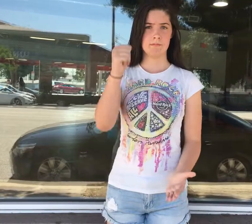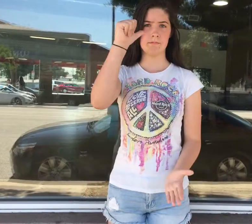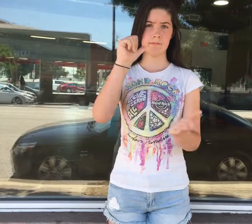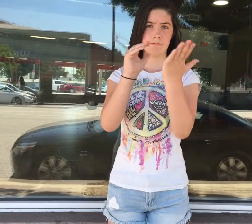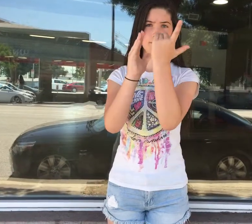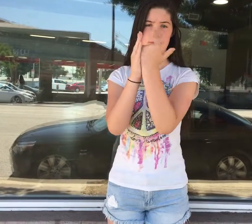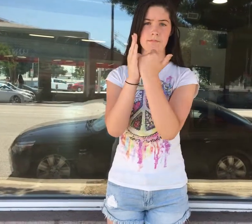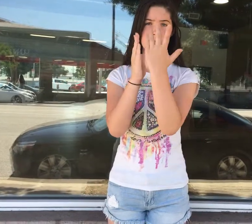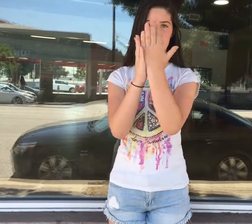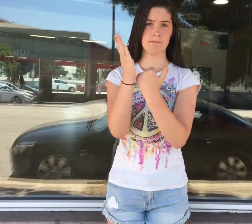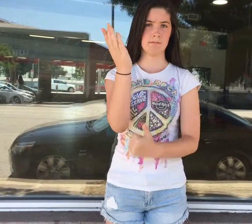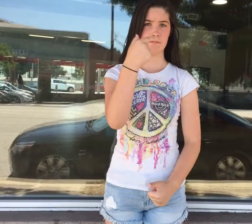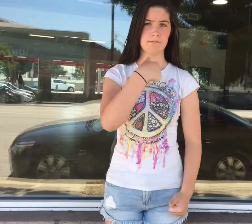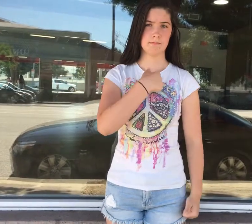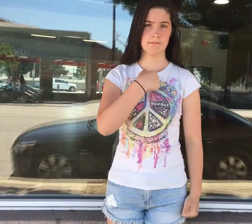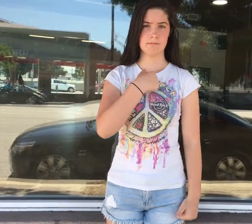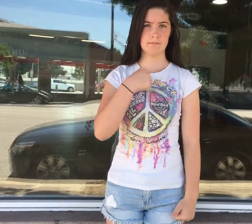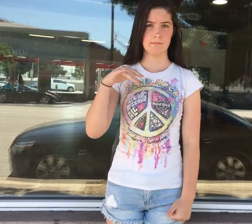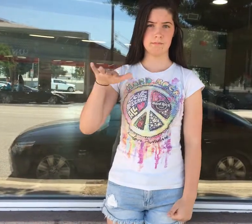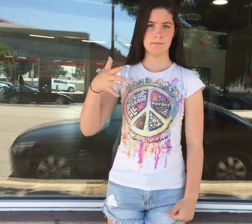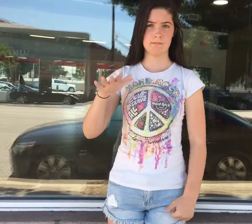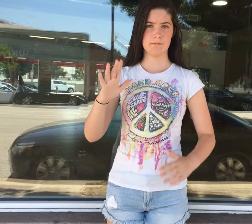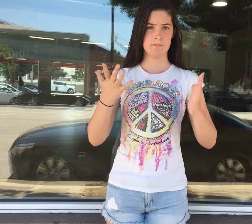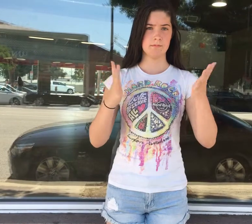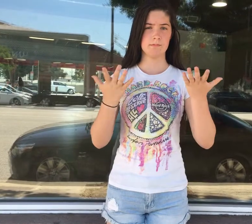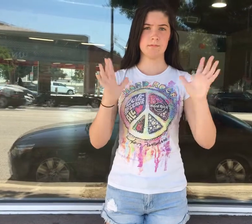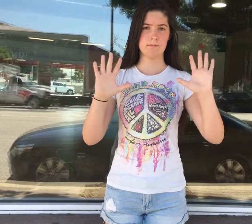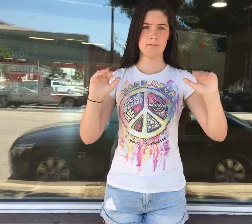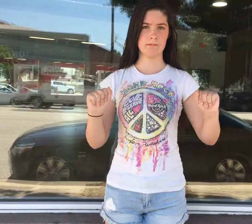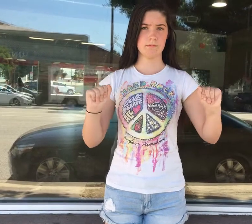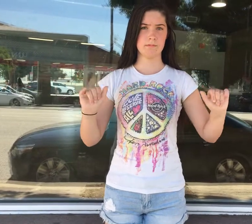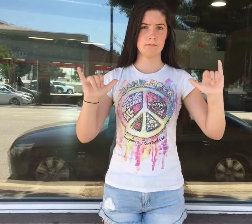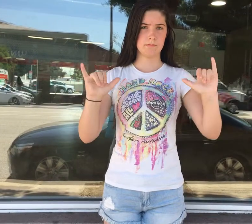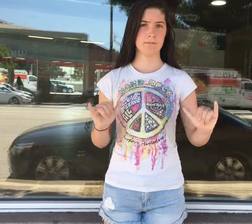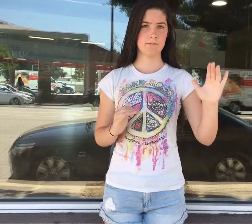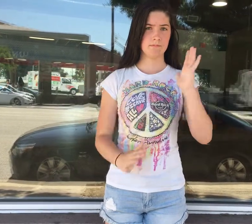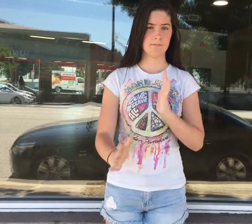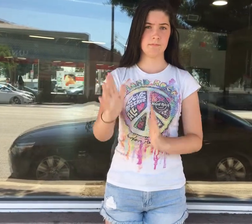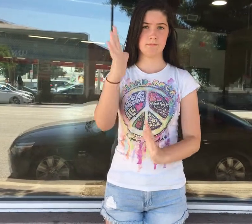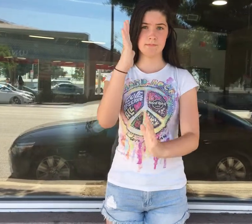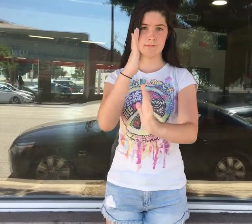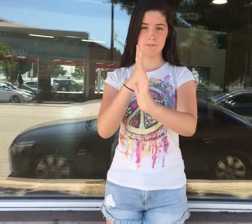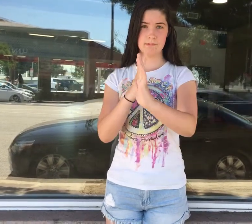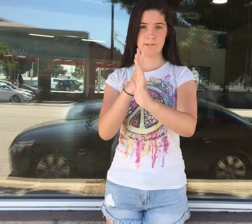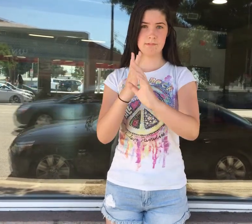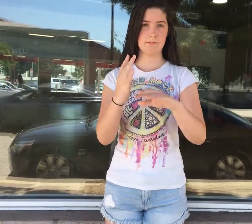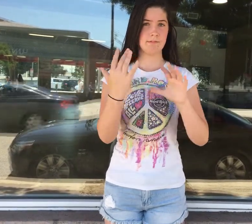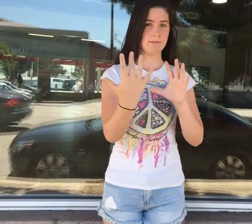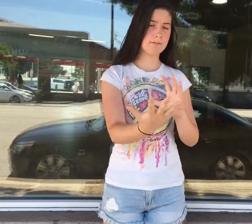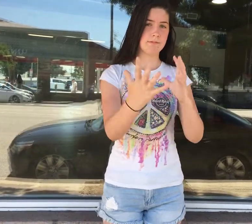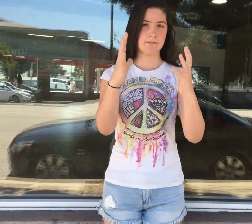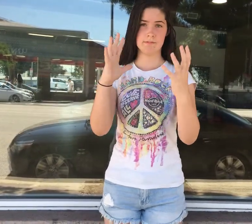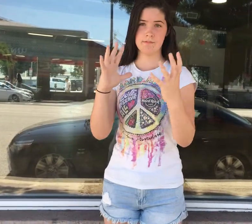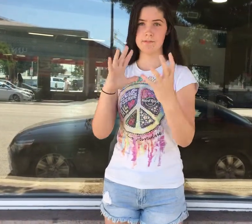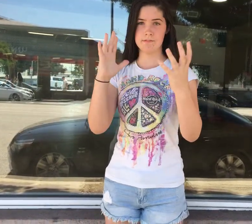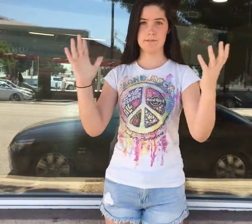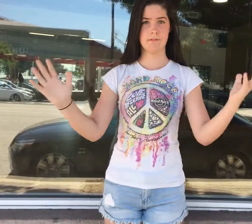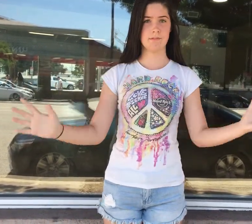Give a little time to me, we'll burn this out. We'll play hide and seek to turn this